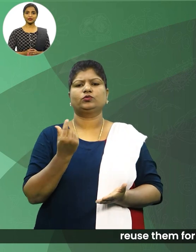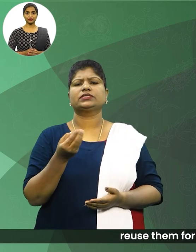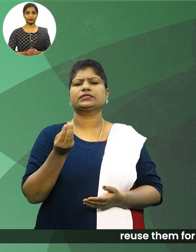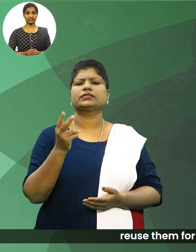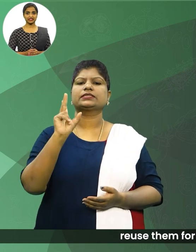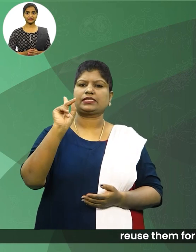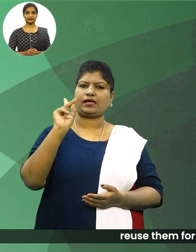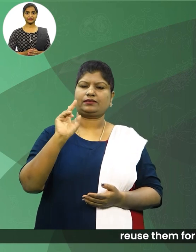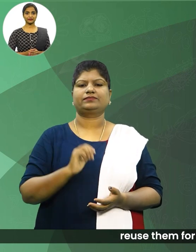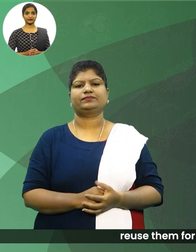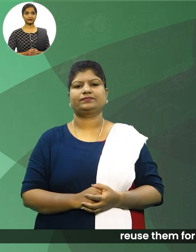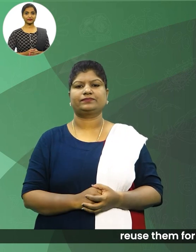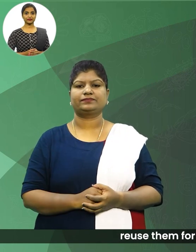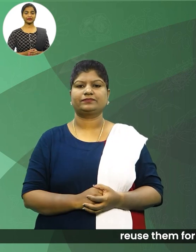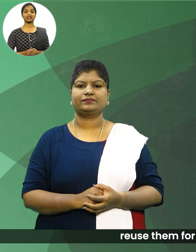secondary purpose.